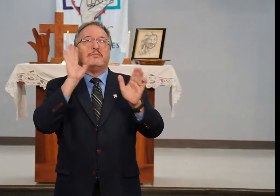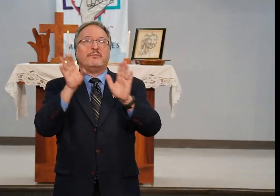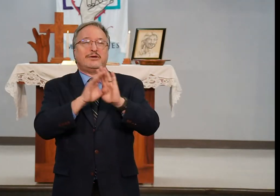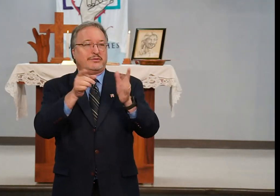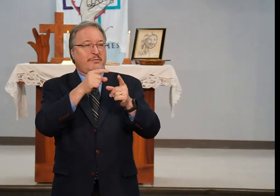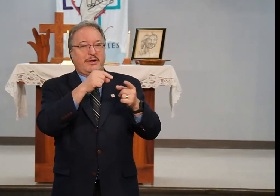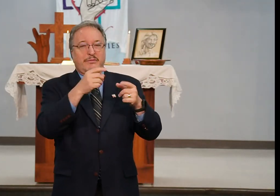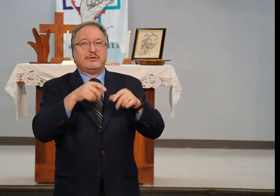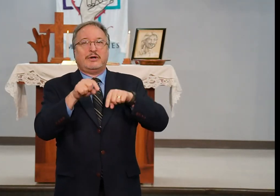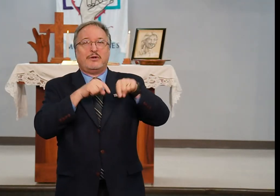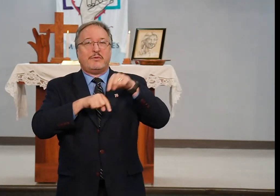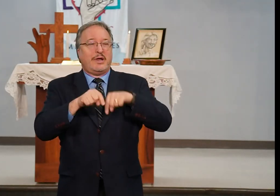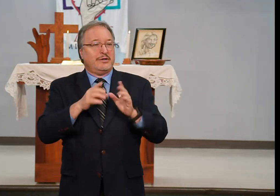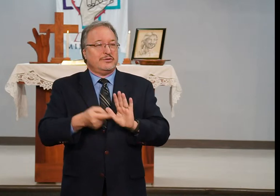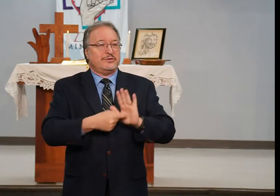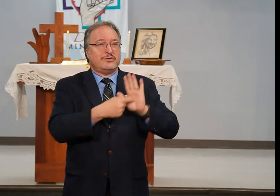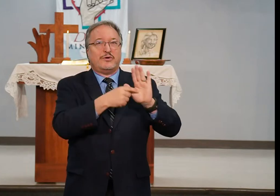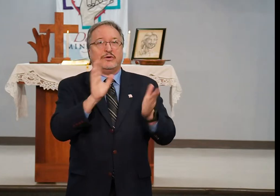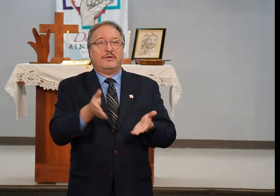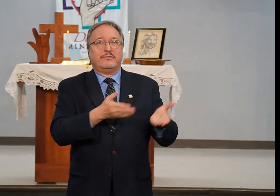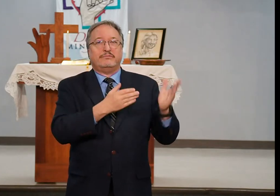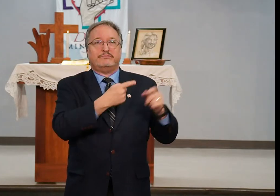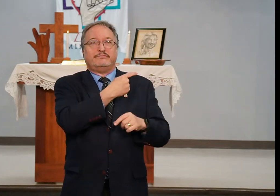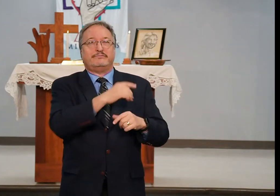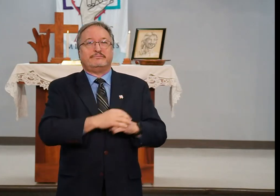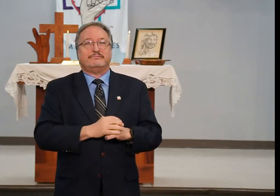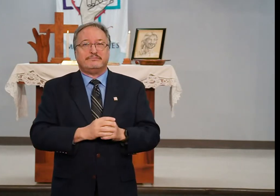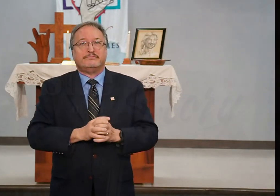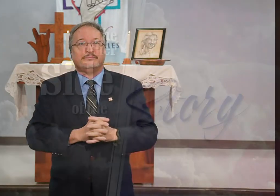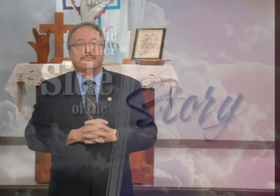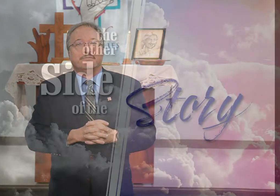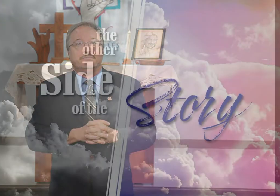to tell you more about that. So I will back up and show you a picture.